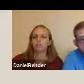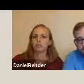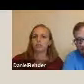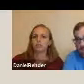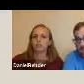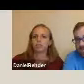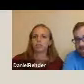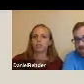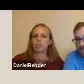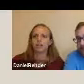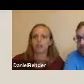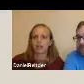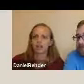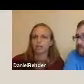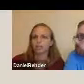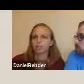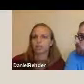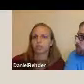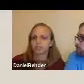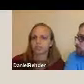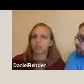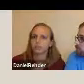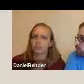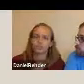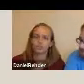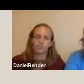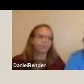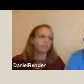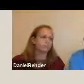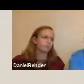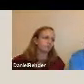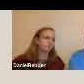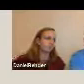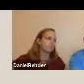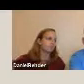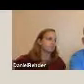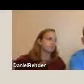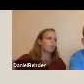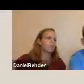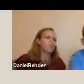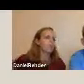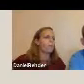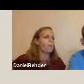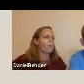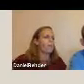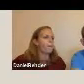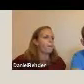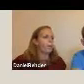it was a very, very helpful, positive experience for us.